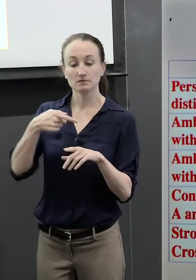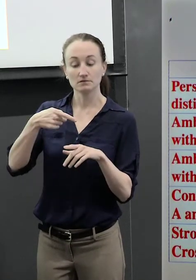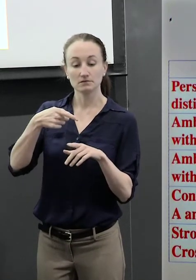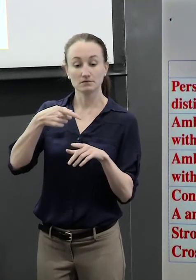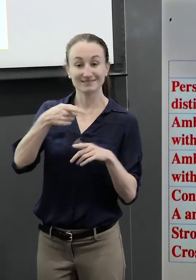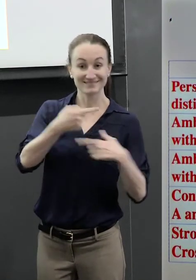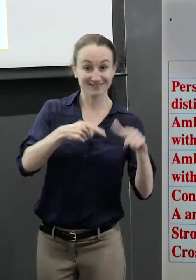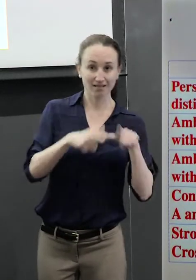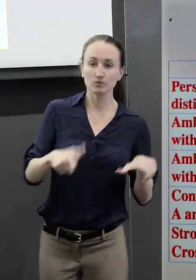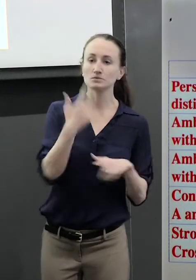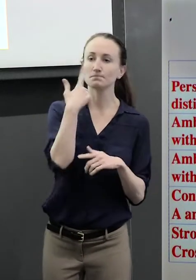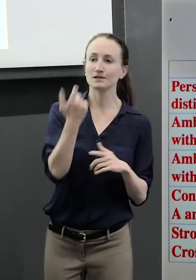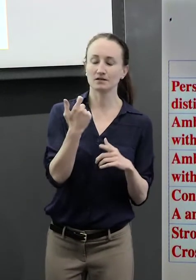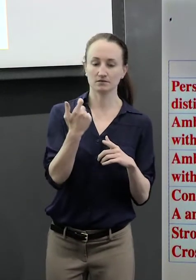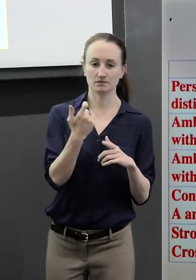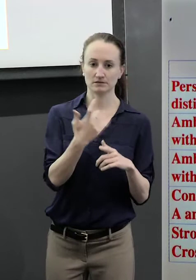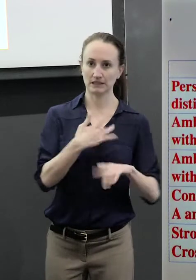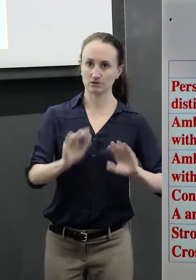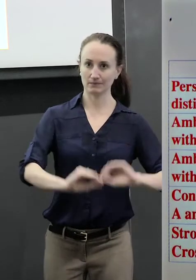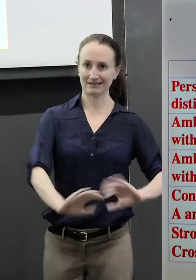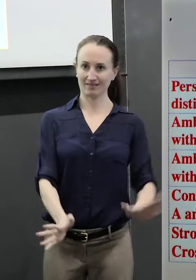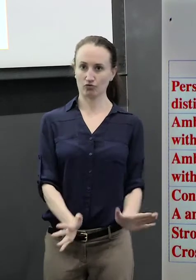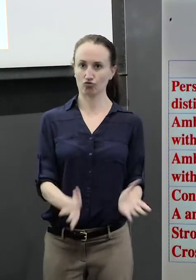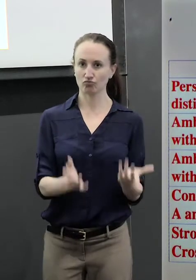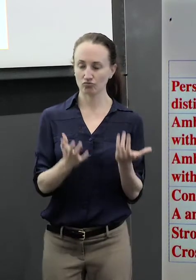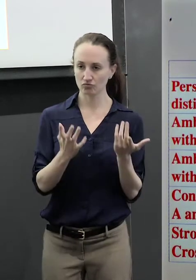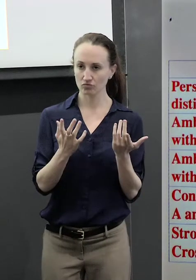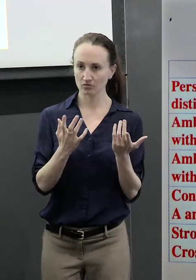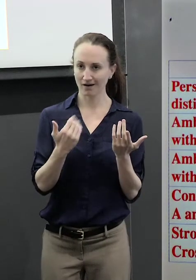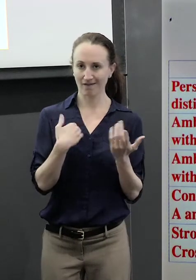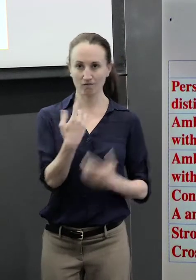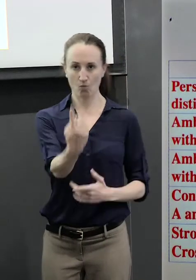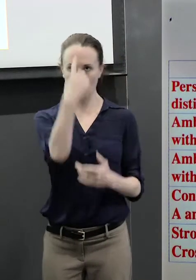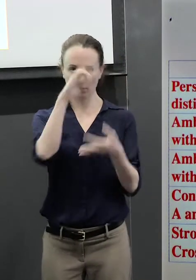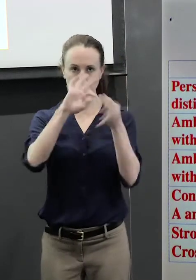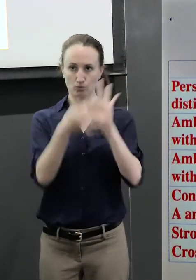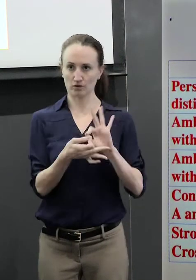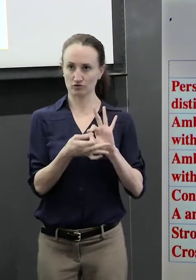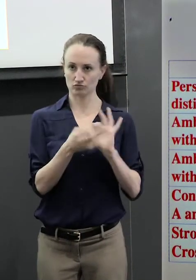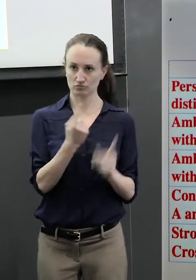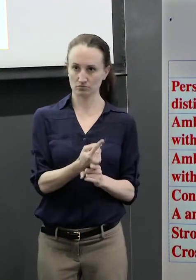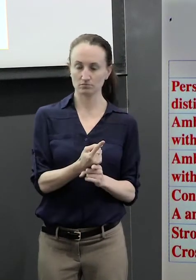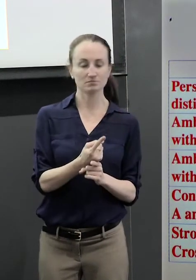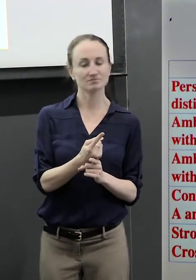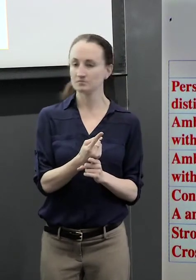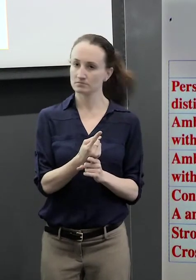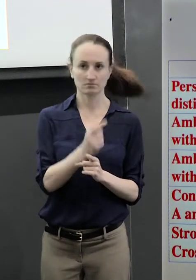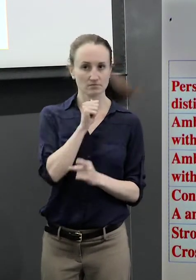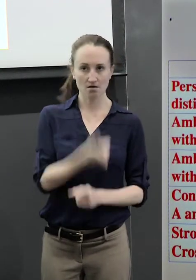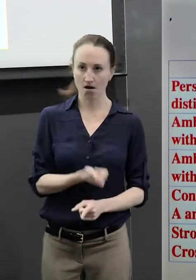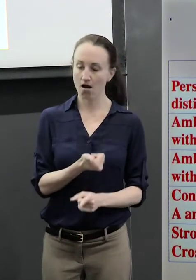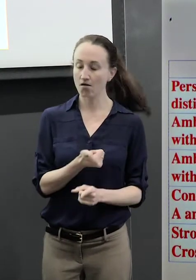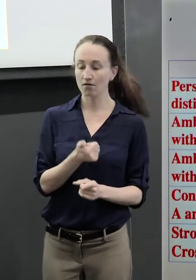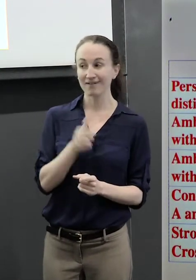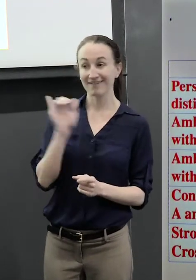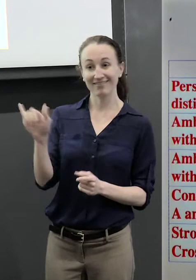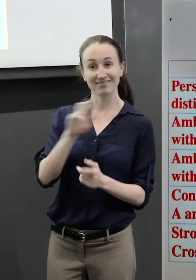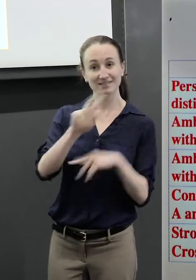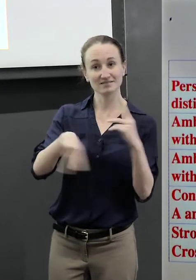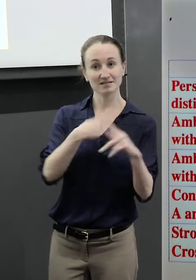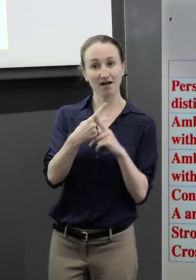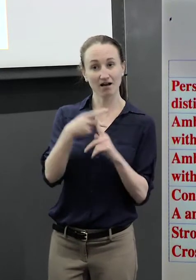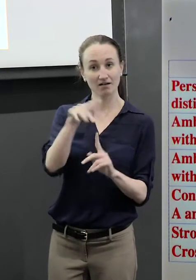language, because it seems to be so explicit, you only have one reading. But that is not the case. In exactly these environments, you will